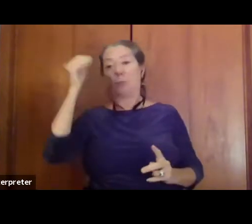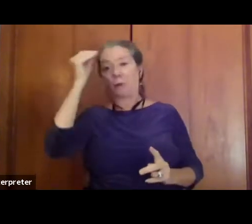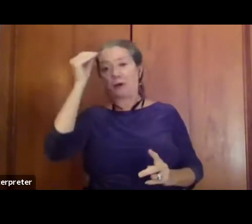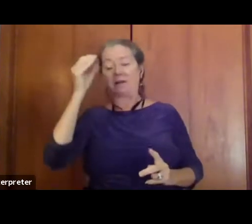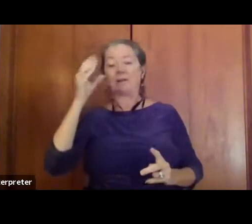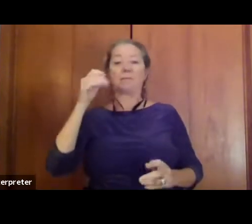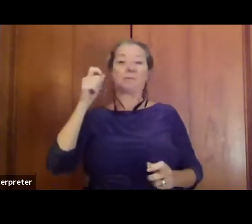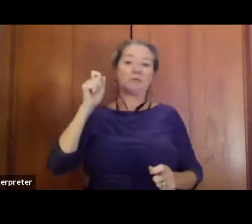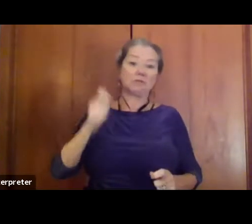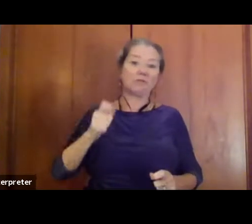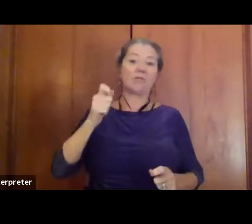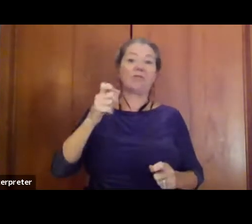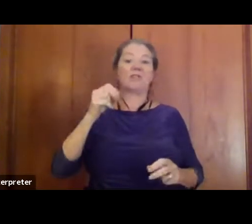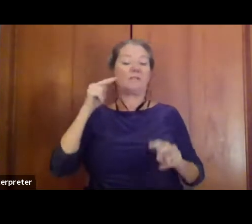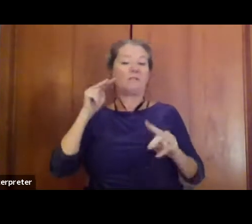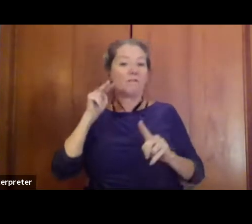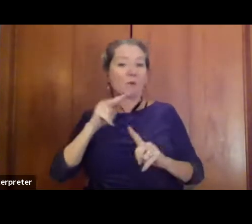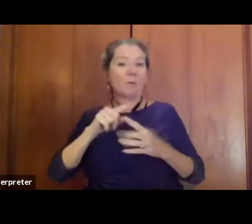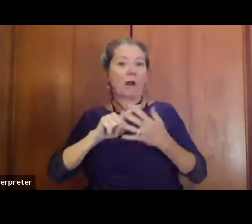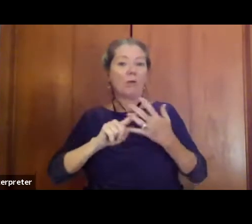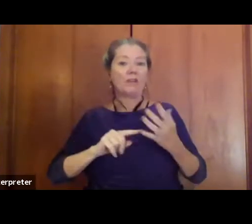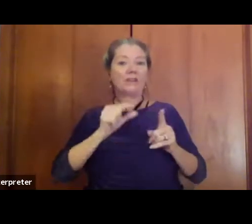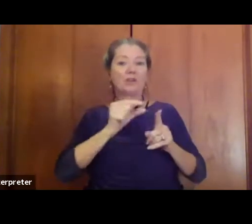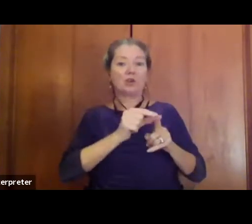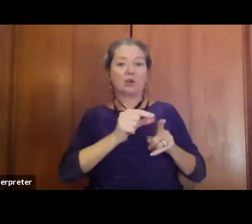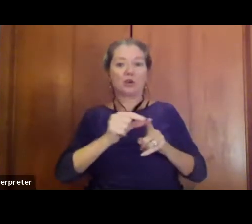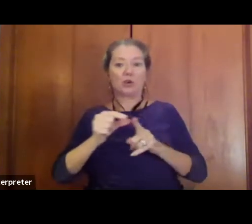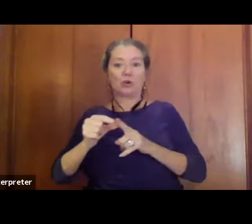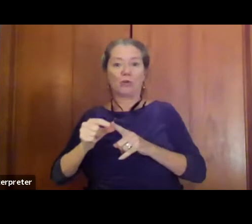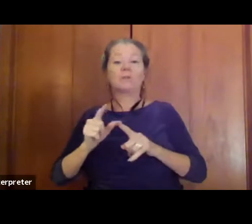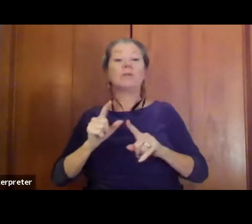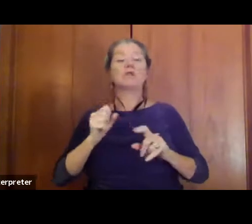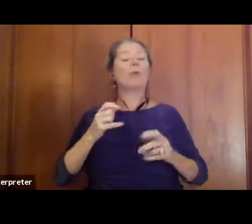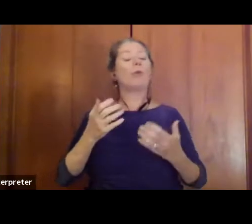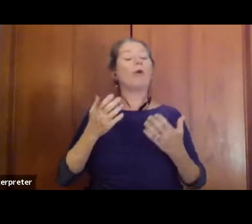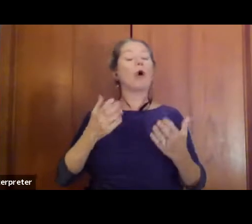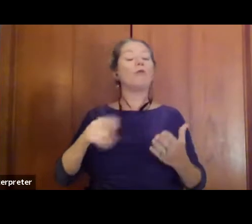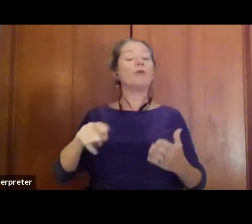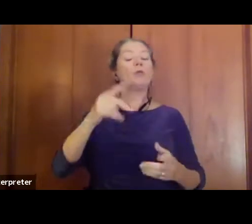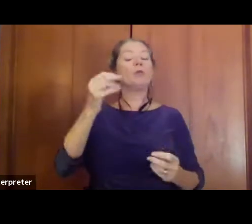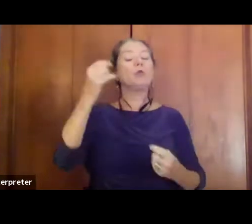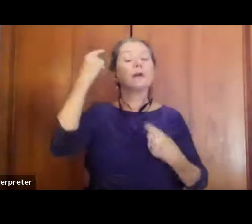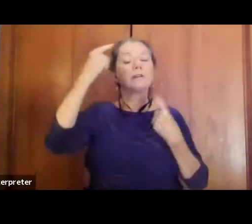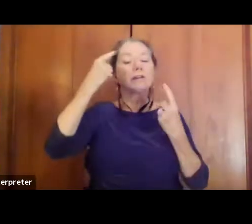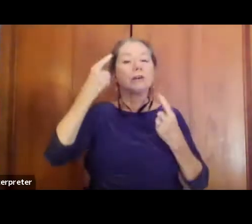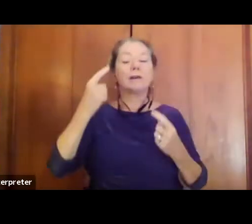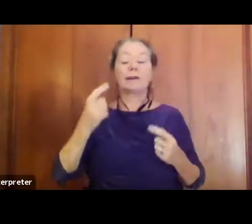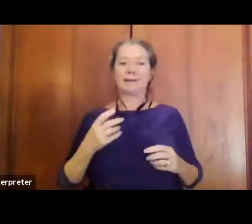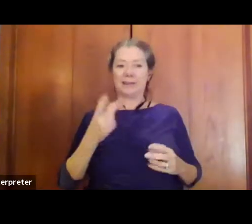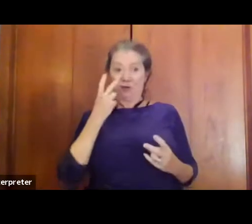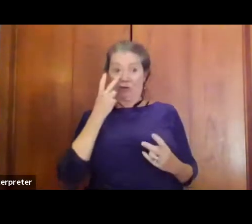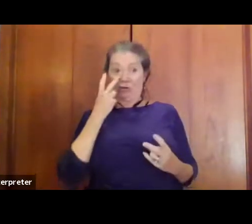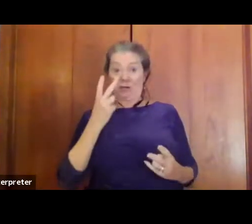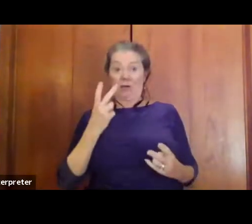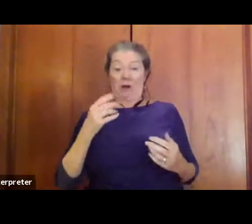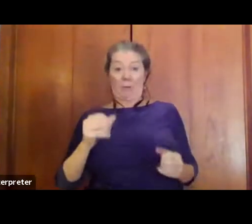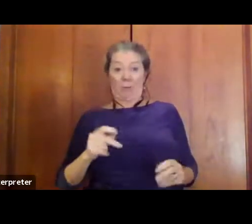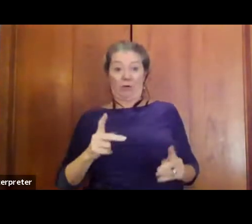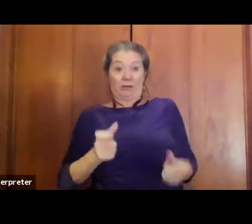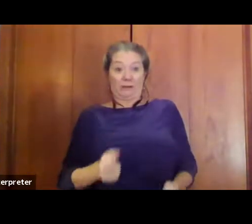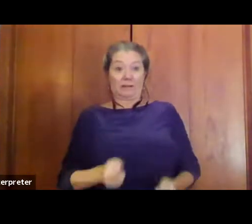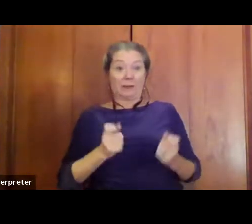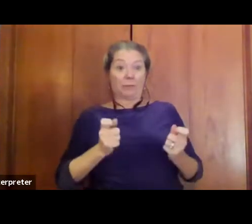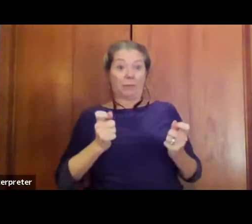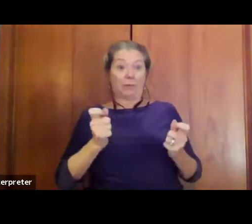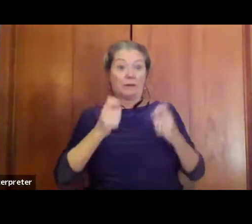these terms. So I just want to offer this up for consideration. Don't let an opportunity to celebrate those who come before